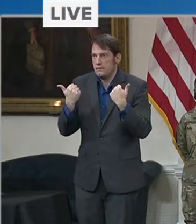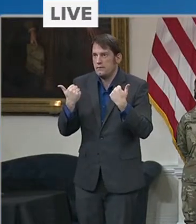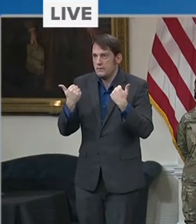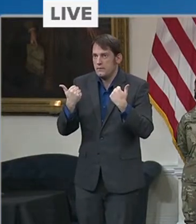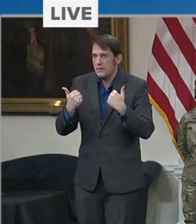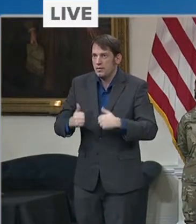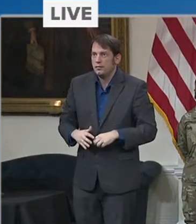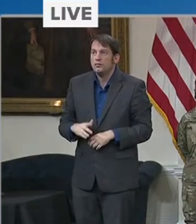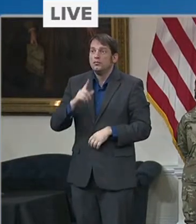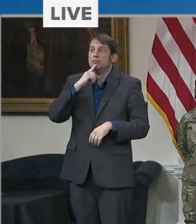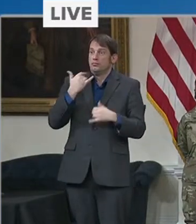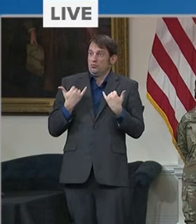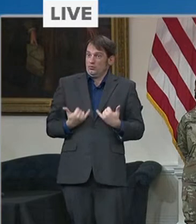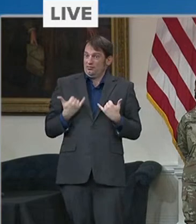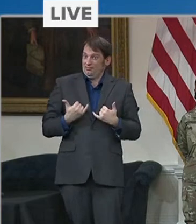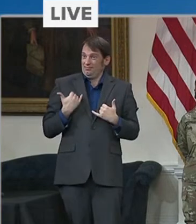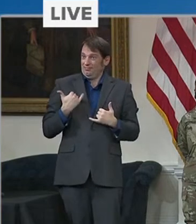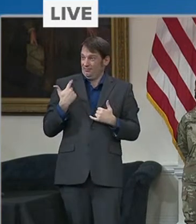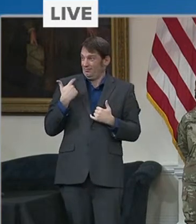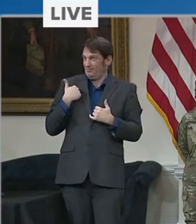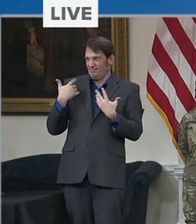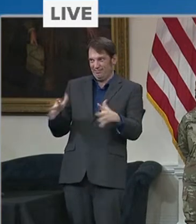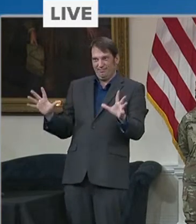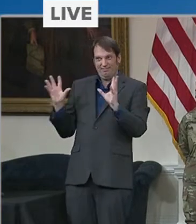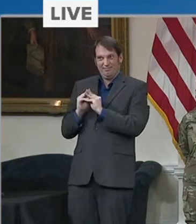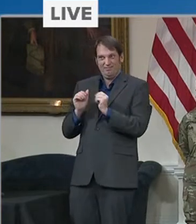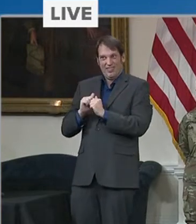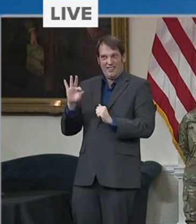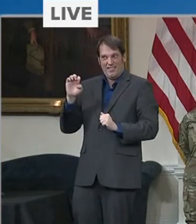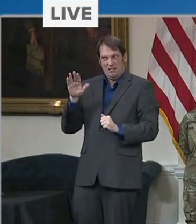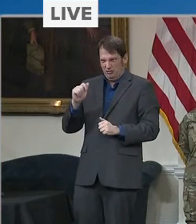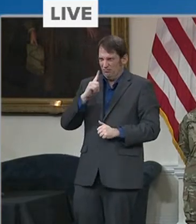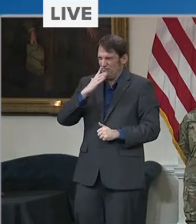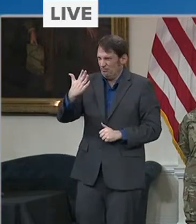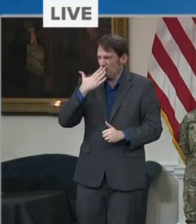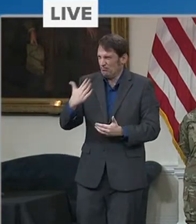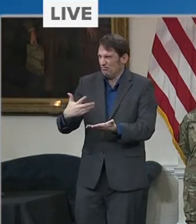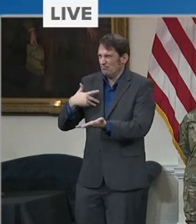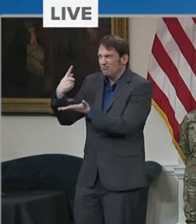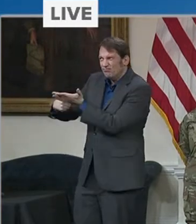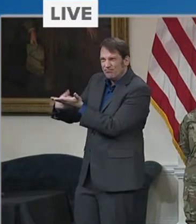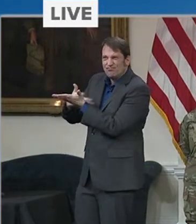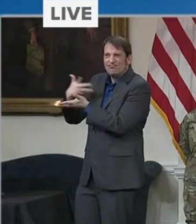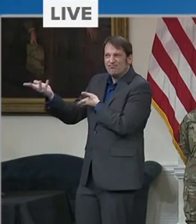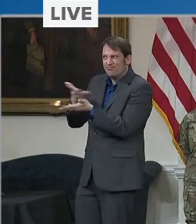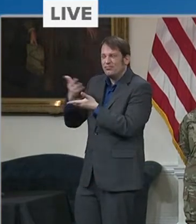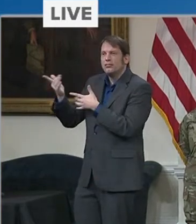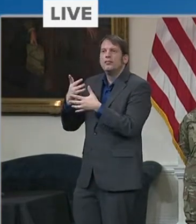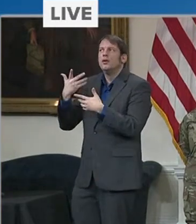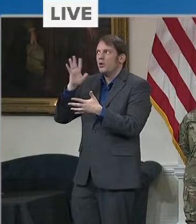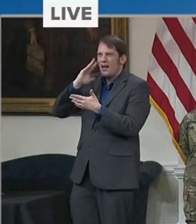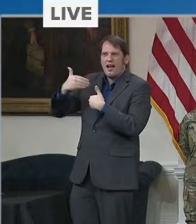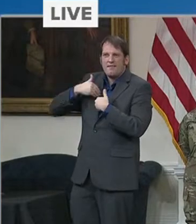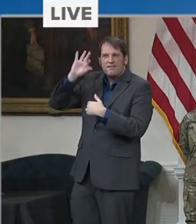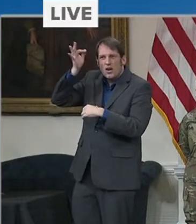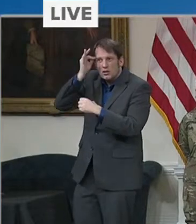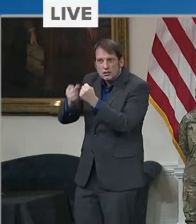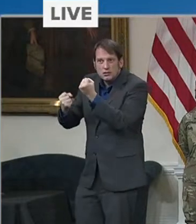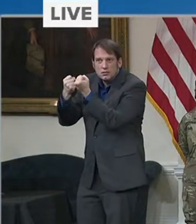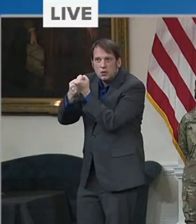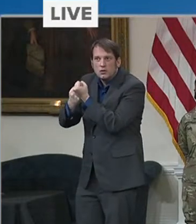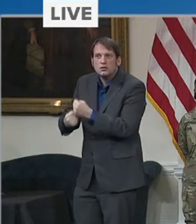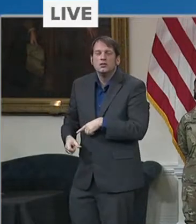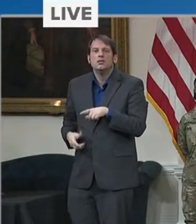FEMA regarding the potential opening of federally supported regional mass vaccination